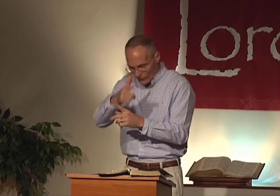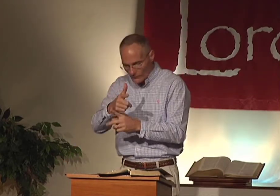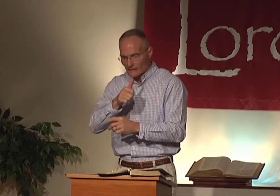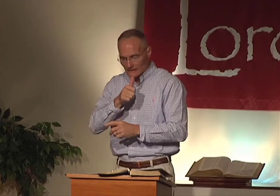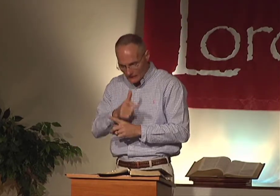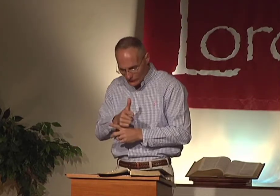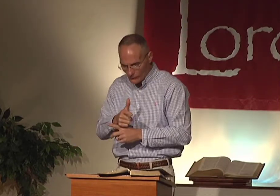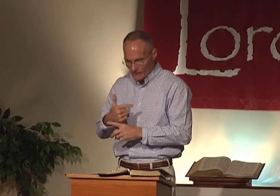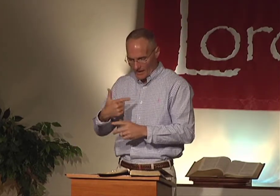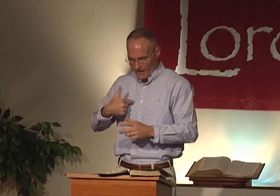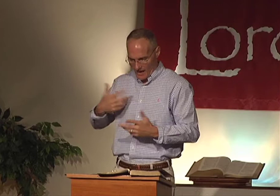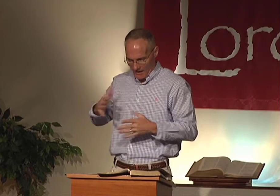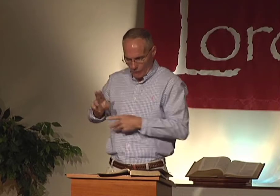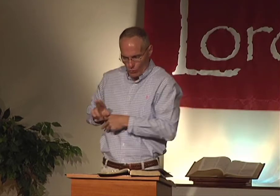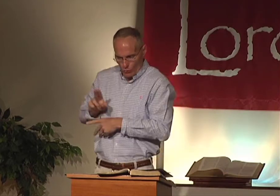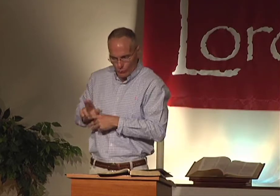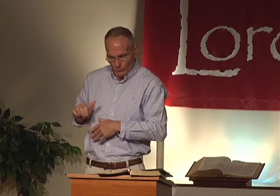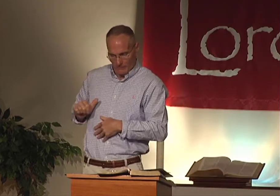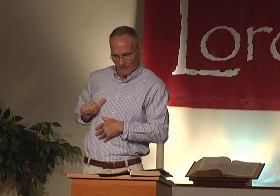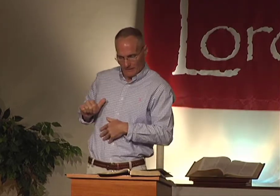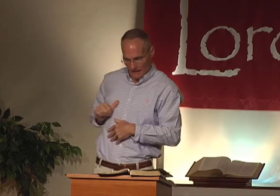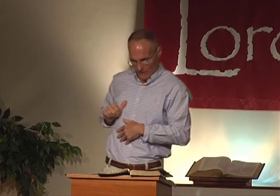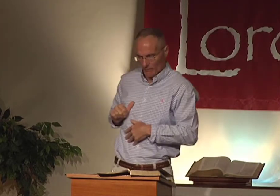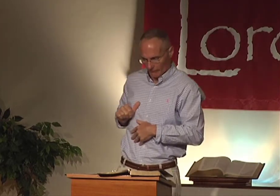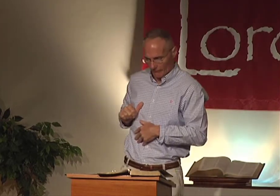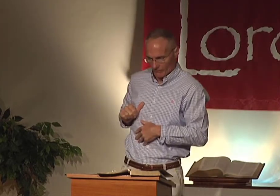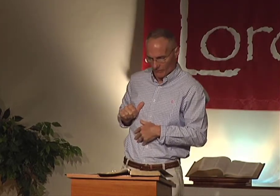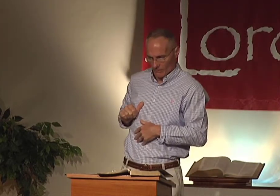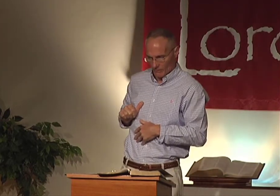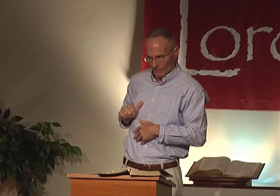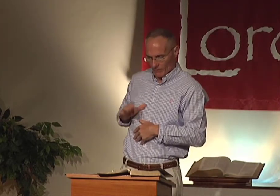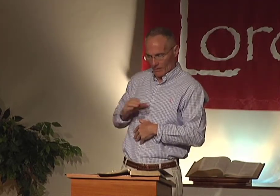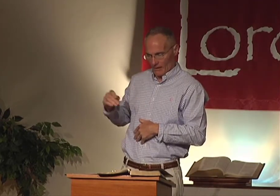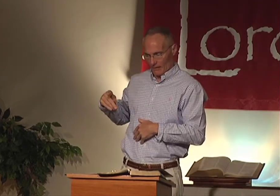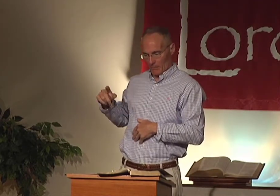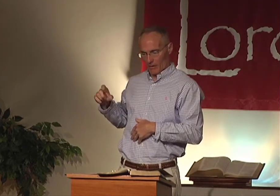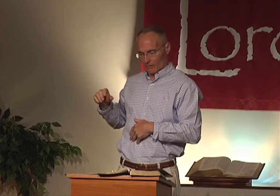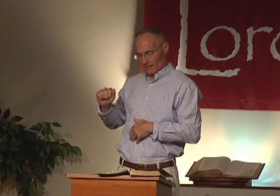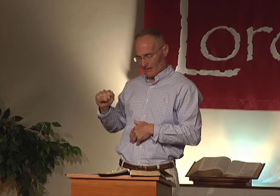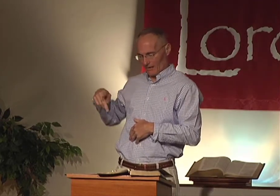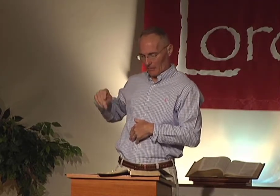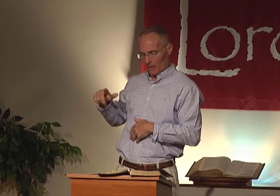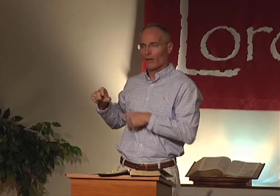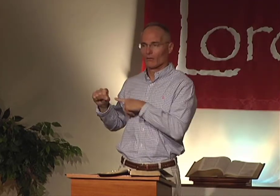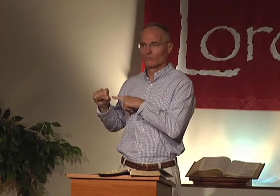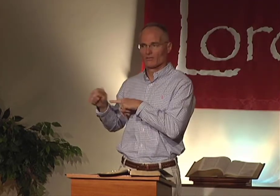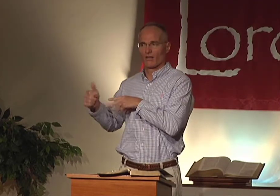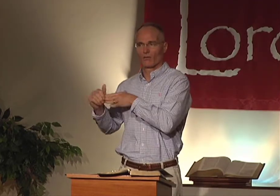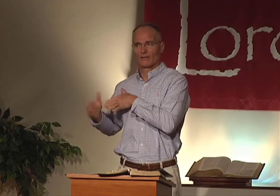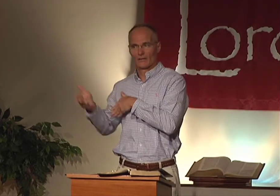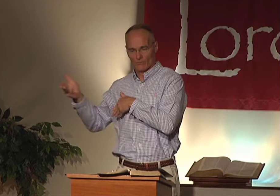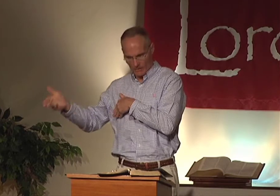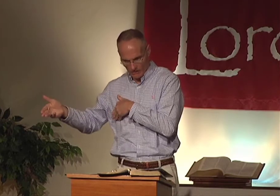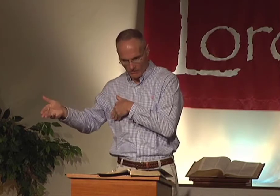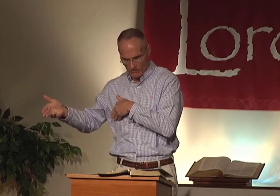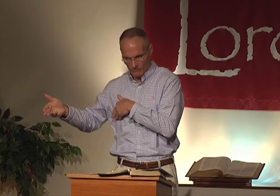So again, he says, brothers and sisters, I have used myself and Apollos, that was another